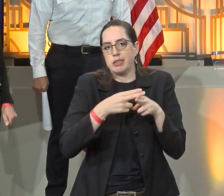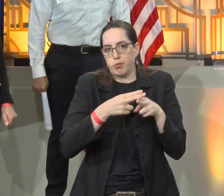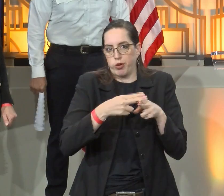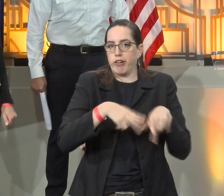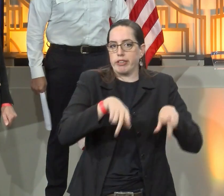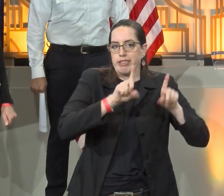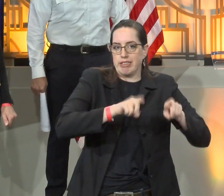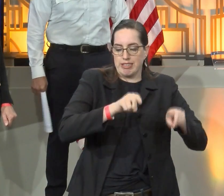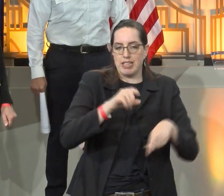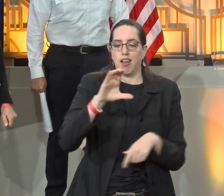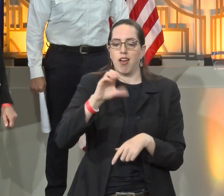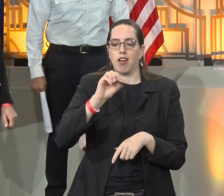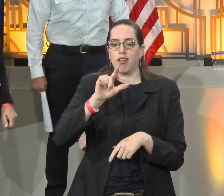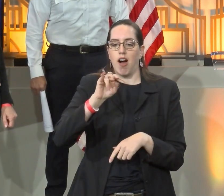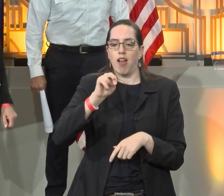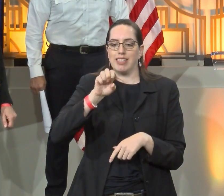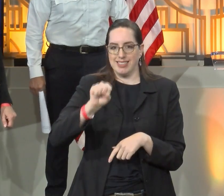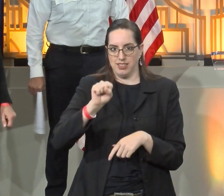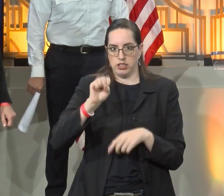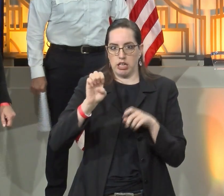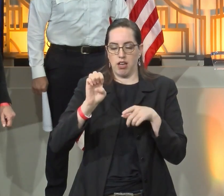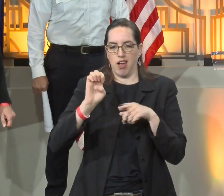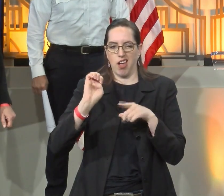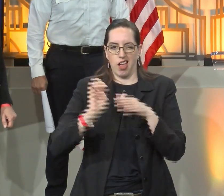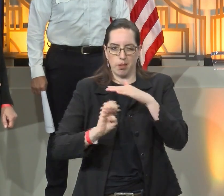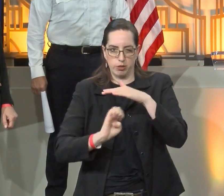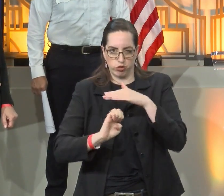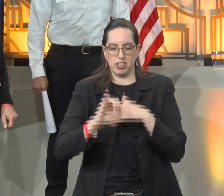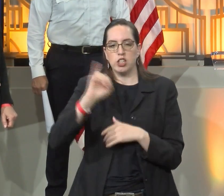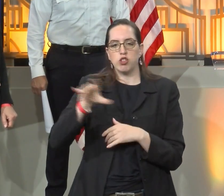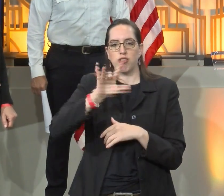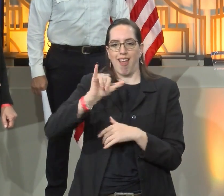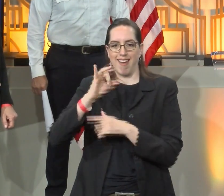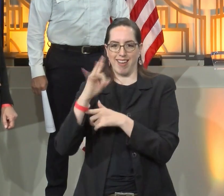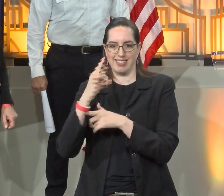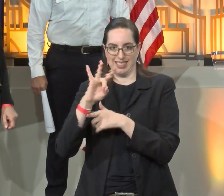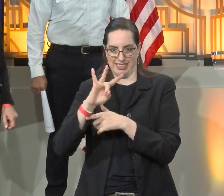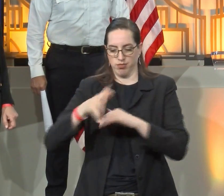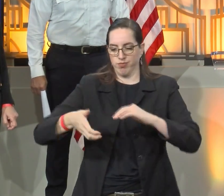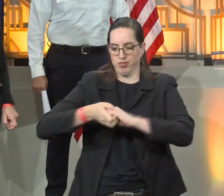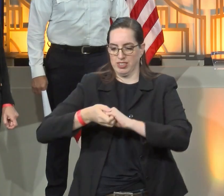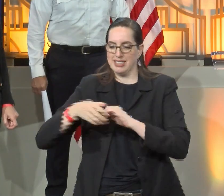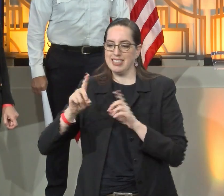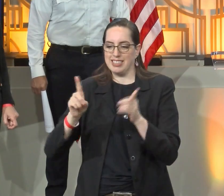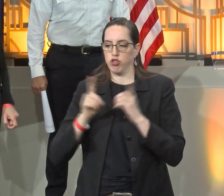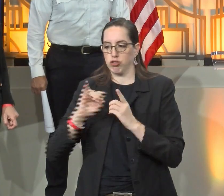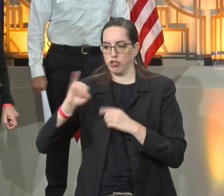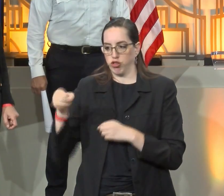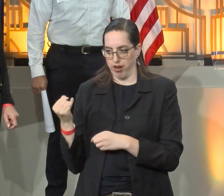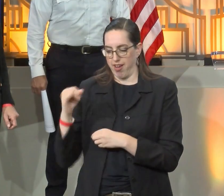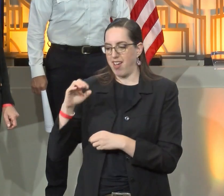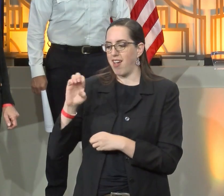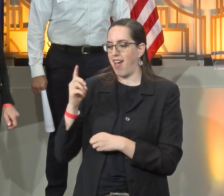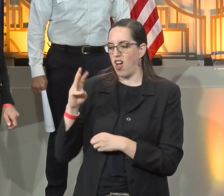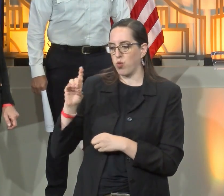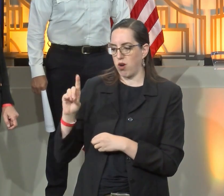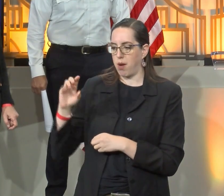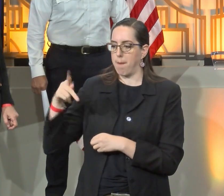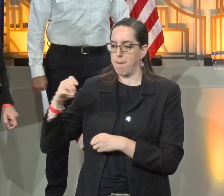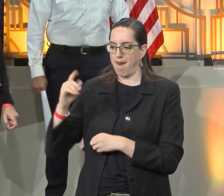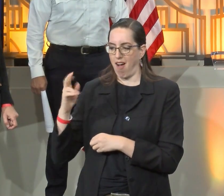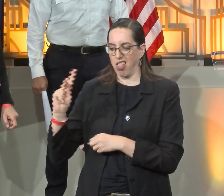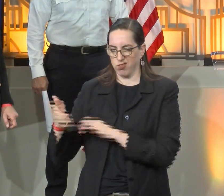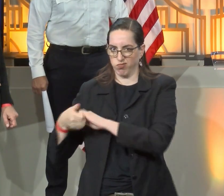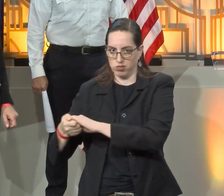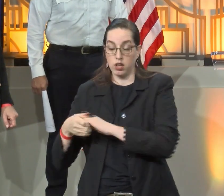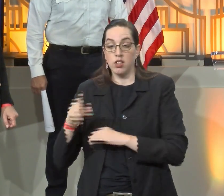Collins Elementary on July 18th in partnership with District J, my colleague, Councilmember Edward Pollard. We want to make